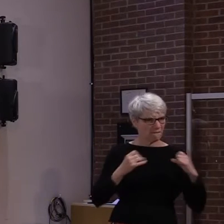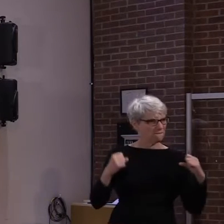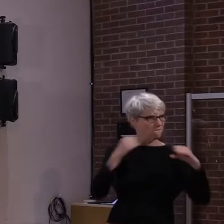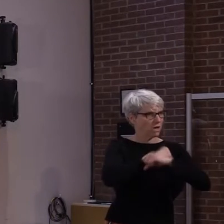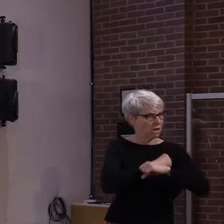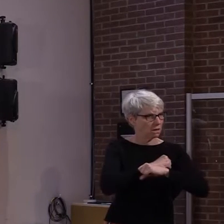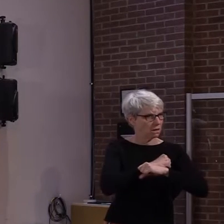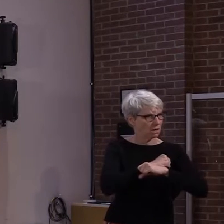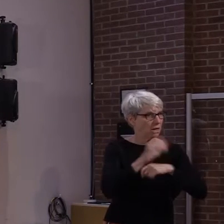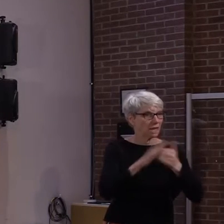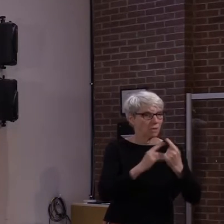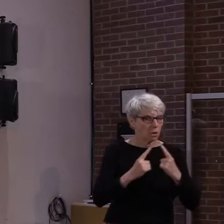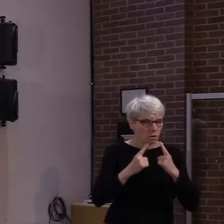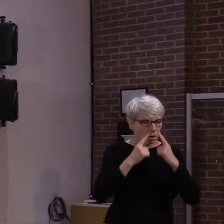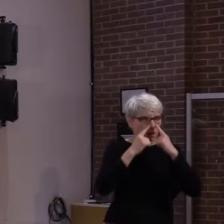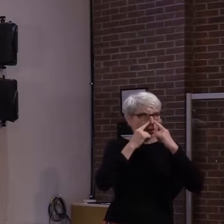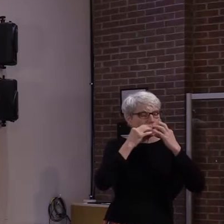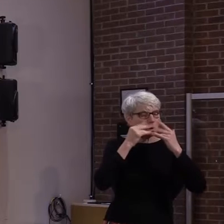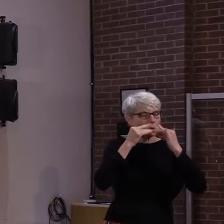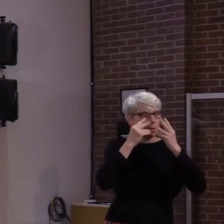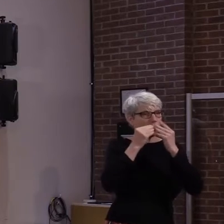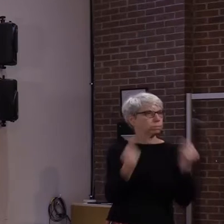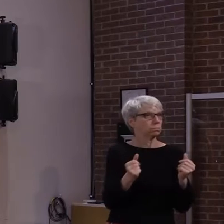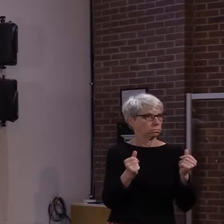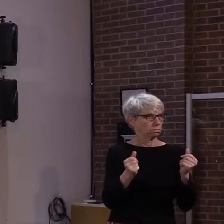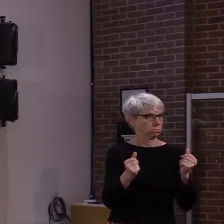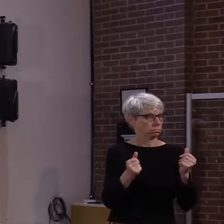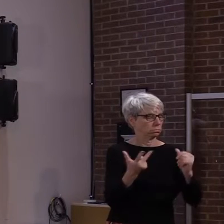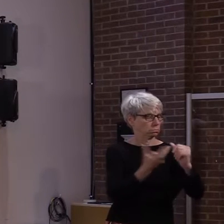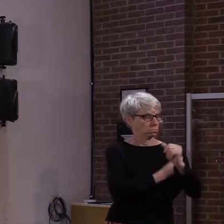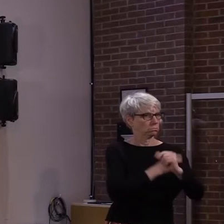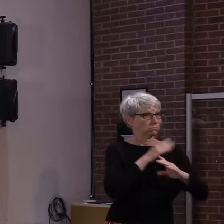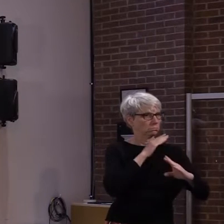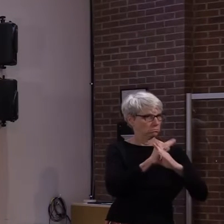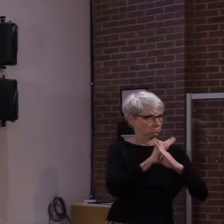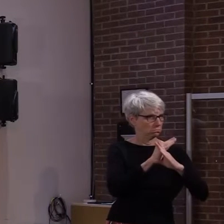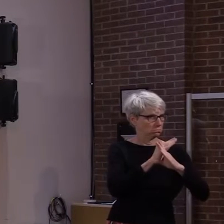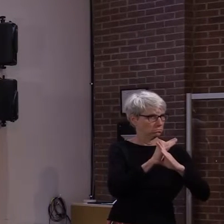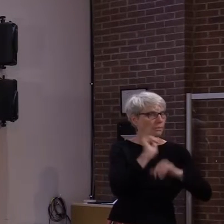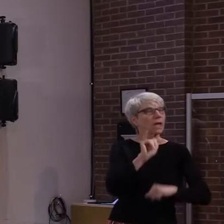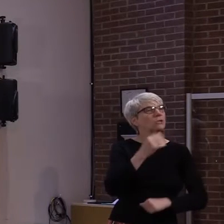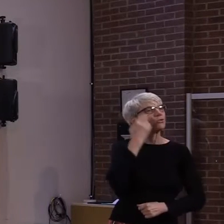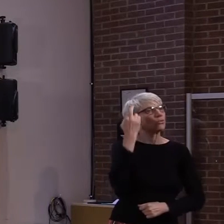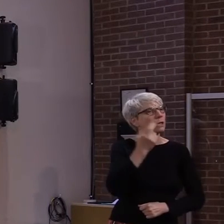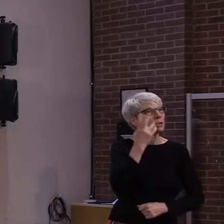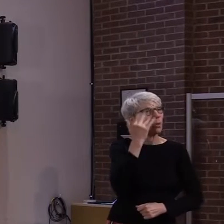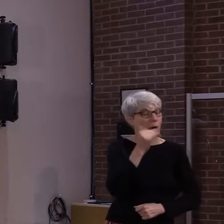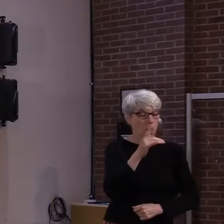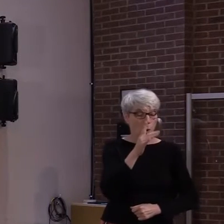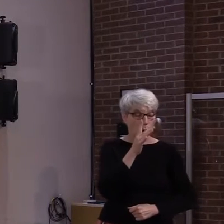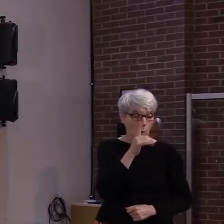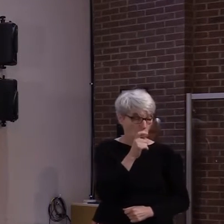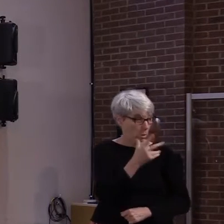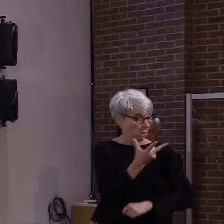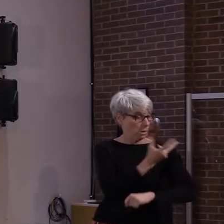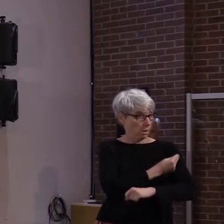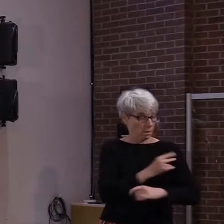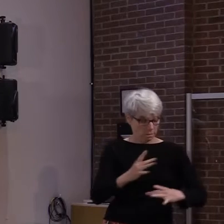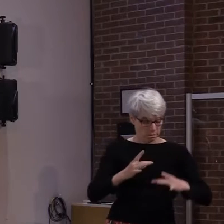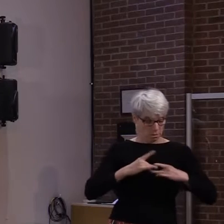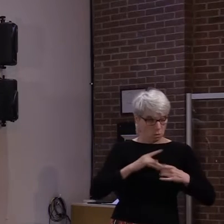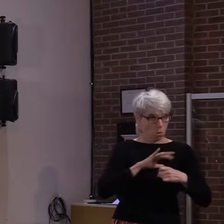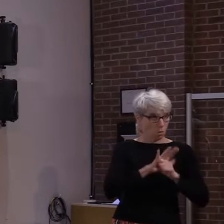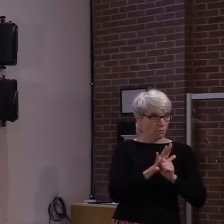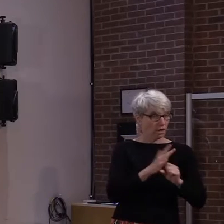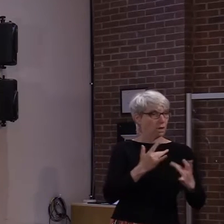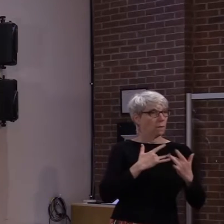also why, for the vaccinated, any symptoms are on the milder side and often more short-lived. And